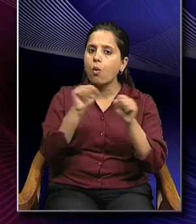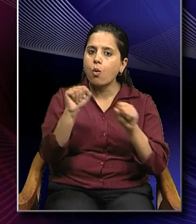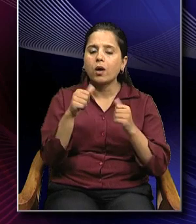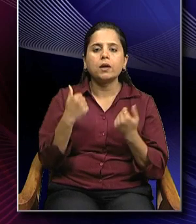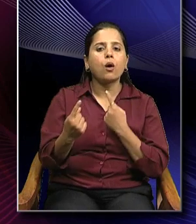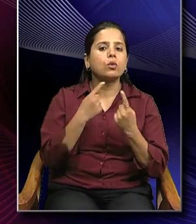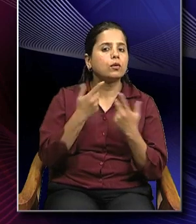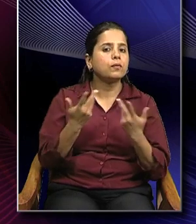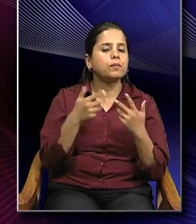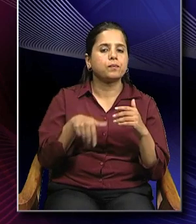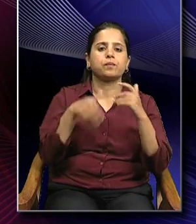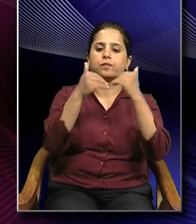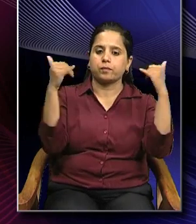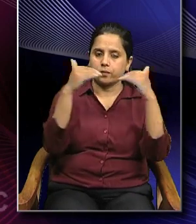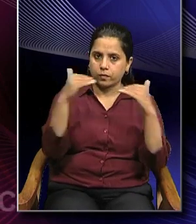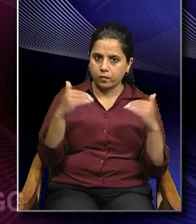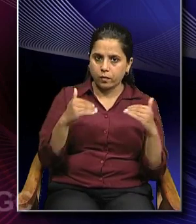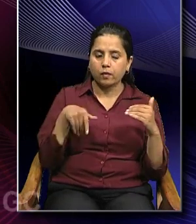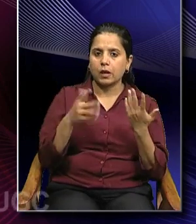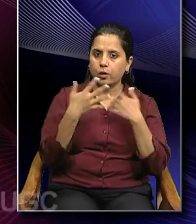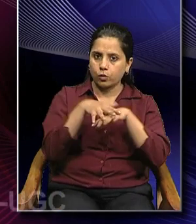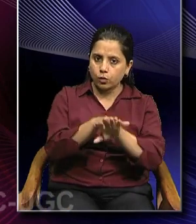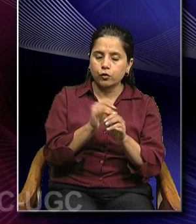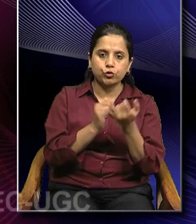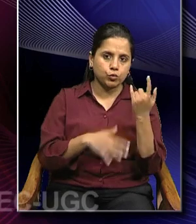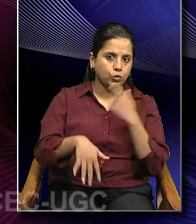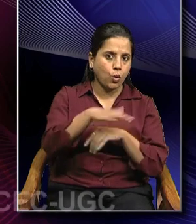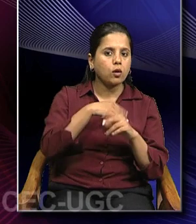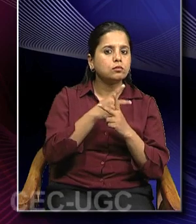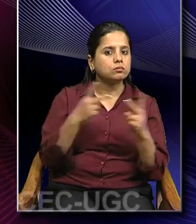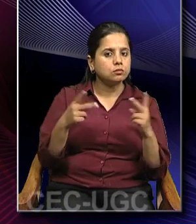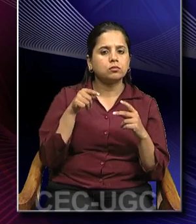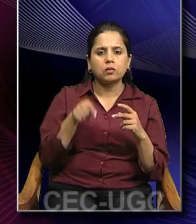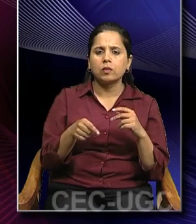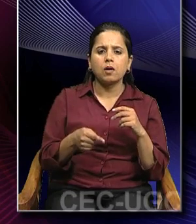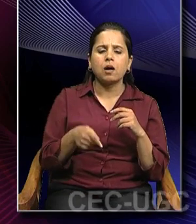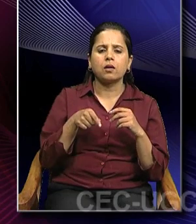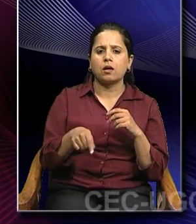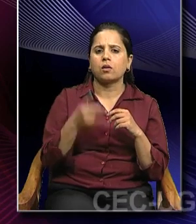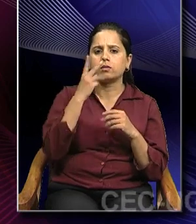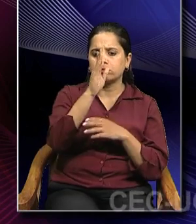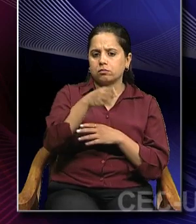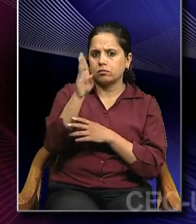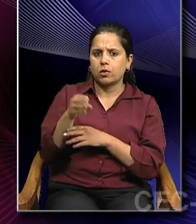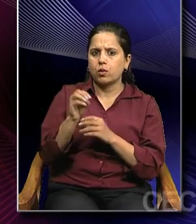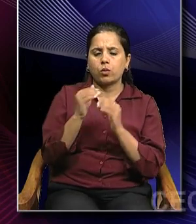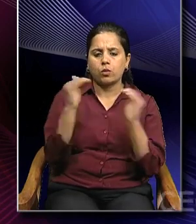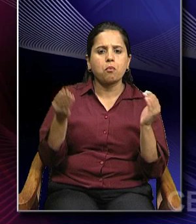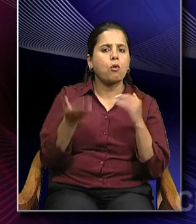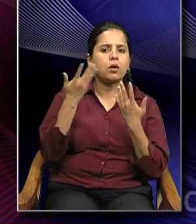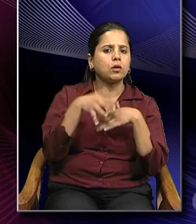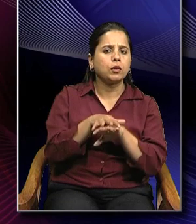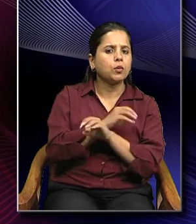talk about horizontal, inclusive and social scenario, a scenario which is no more vertical, no more exclusive and no